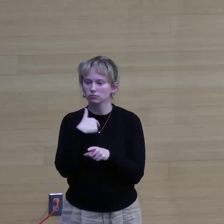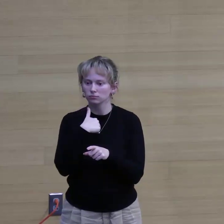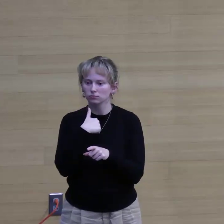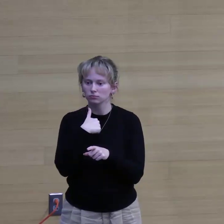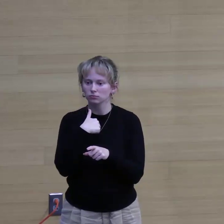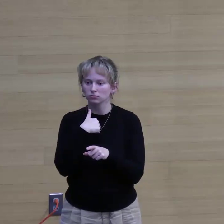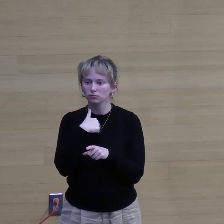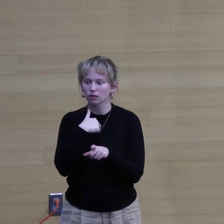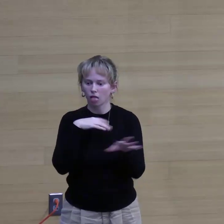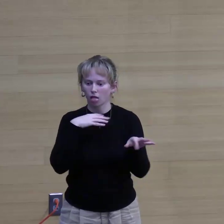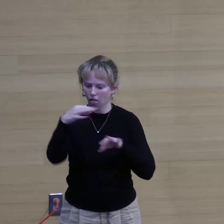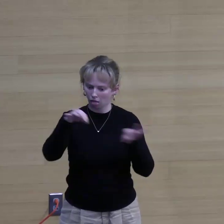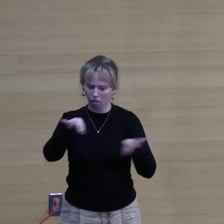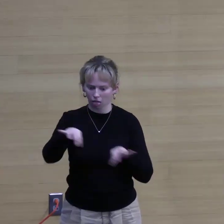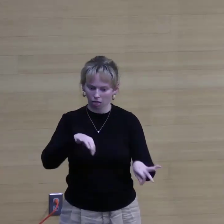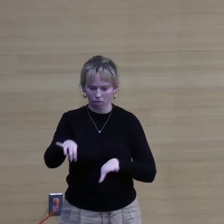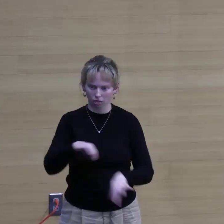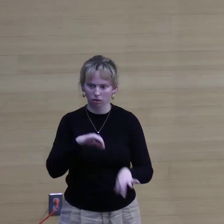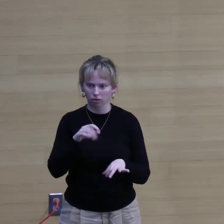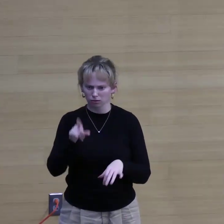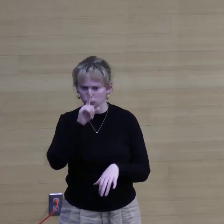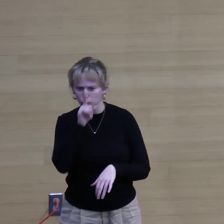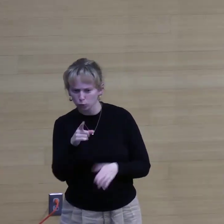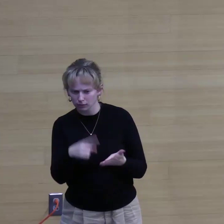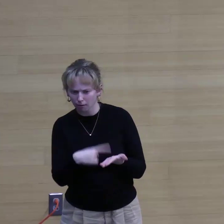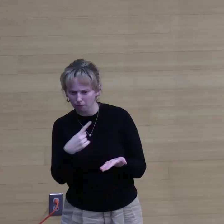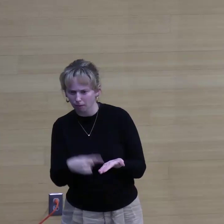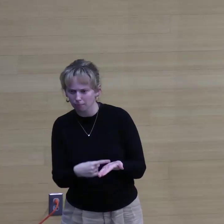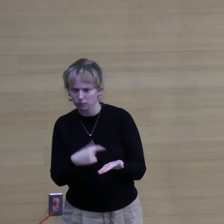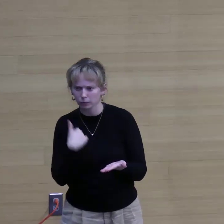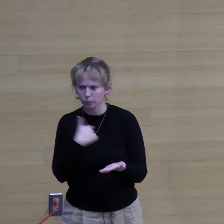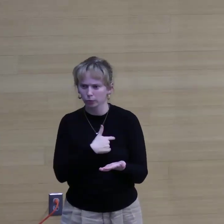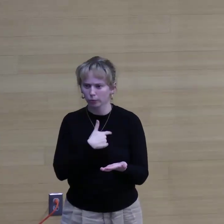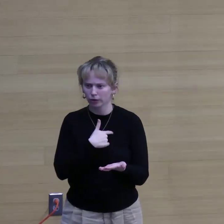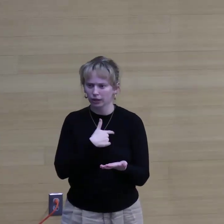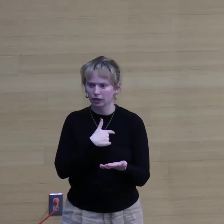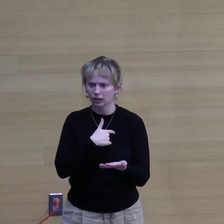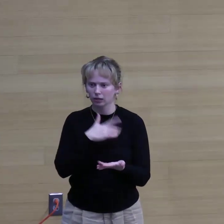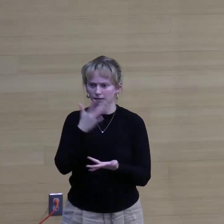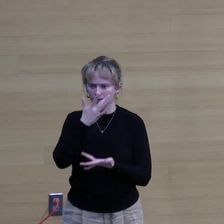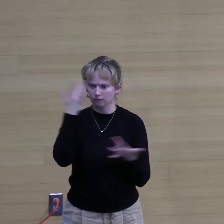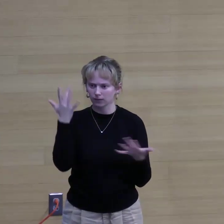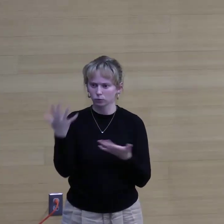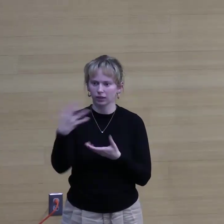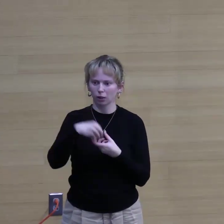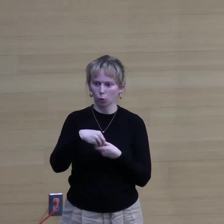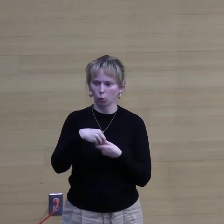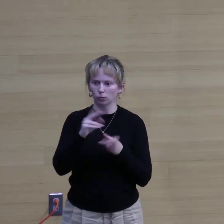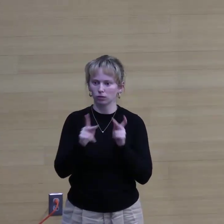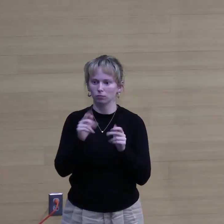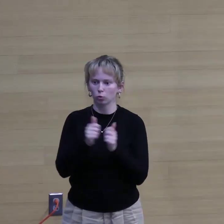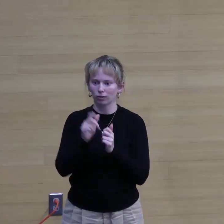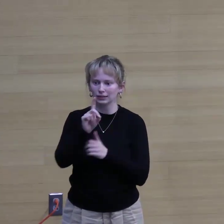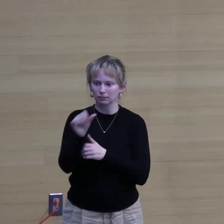have been explained. It's true that sometimes we do forget these people with a disability, that they have also right